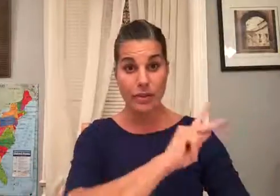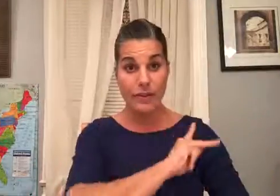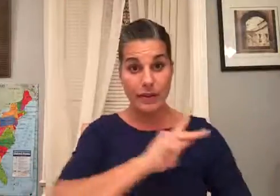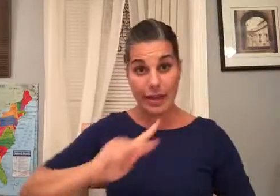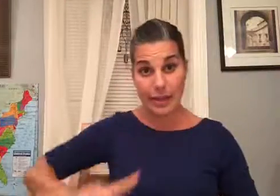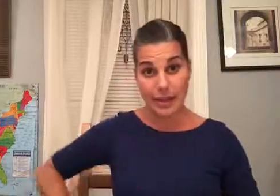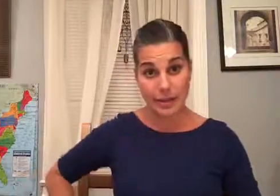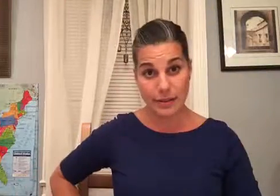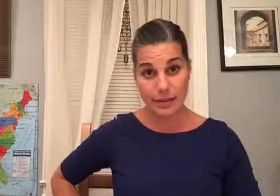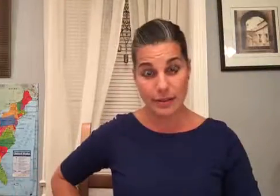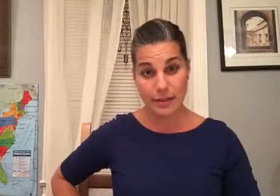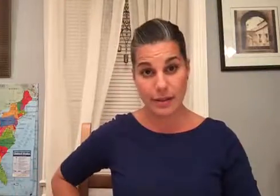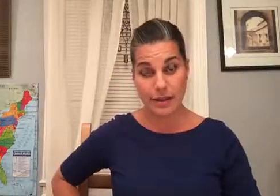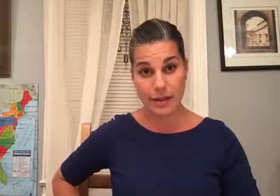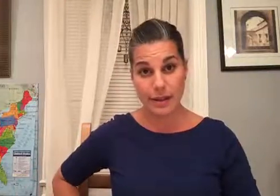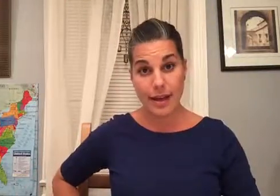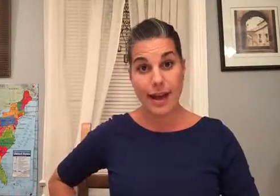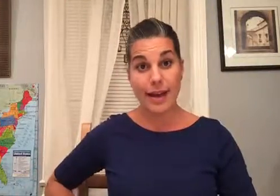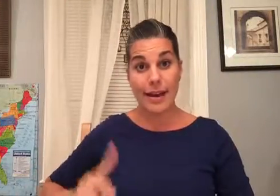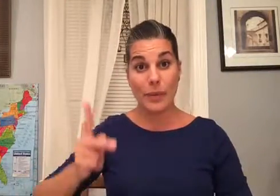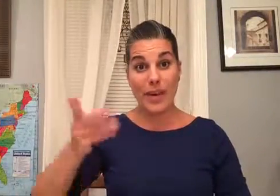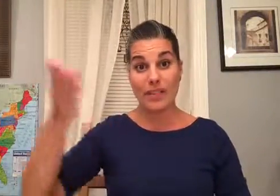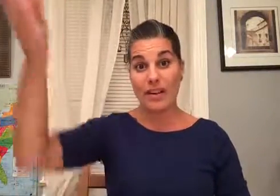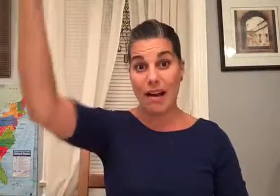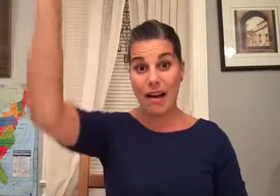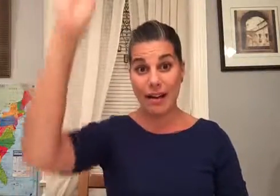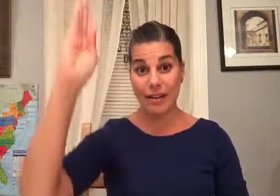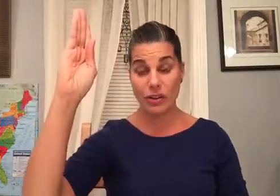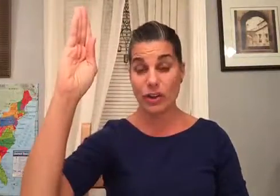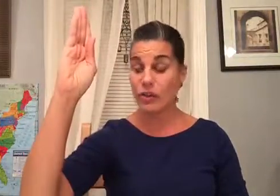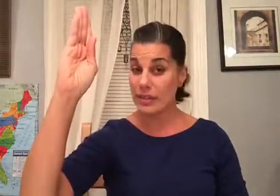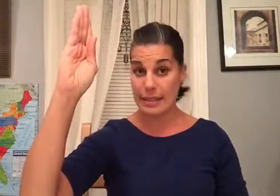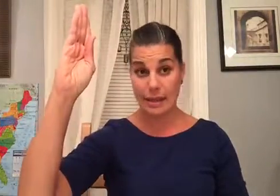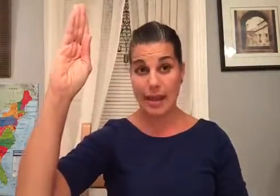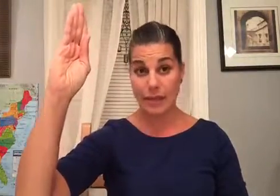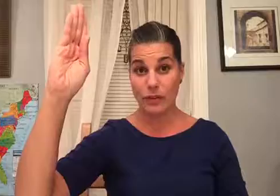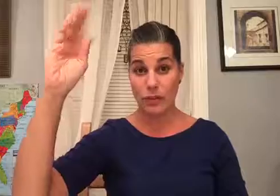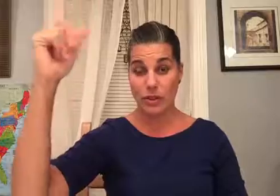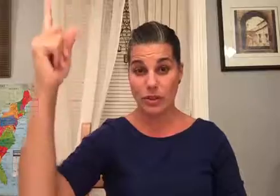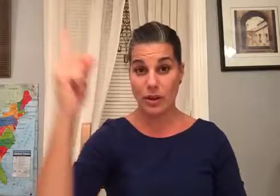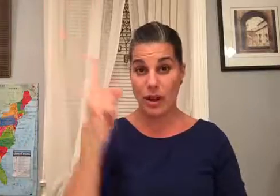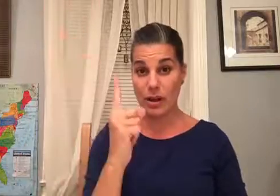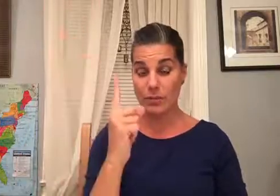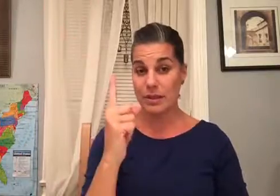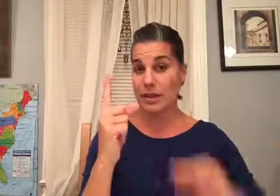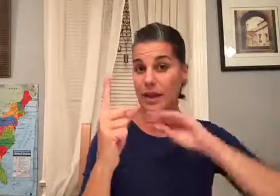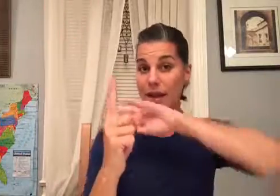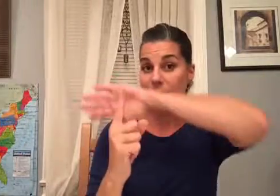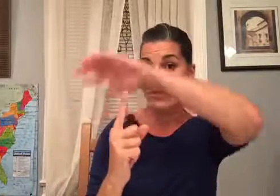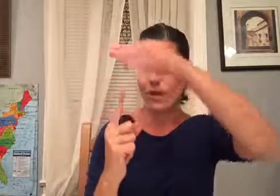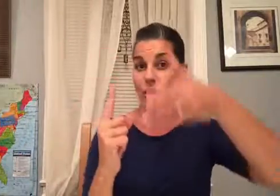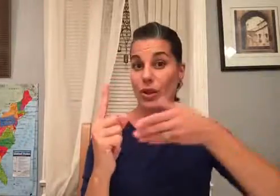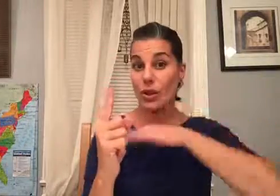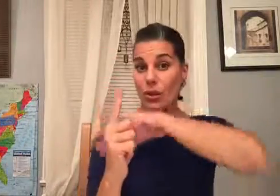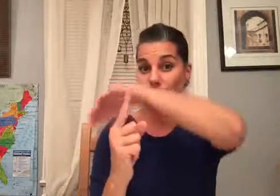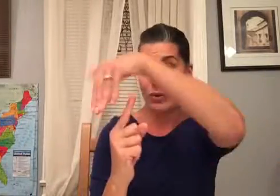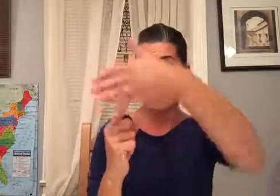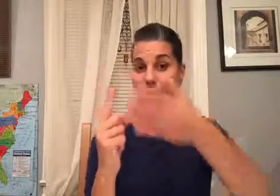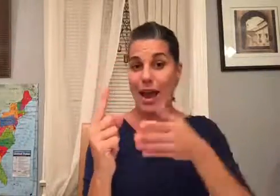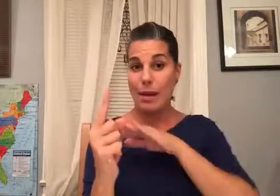Splendor of a king. And now we have God. You can use the same hand if you want to. Comes, and he's clothed,